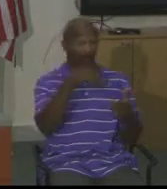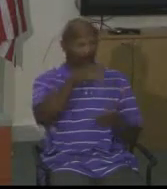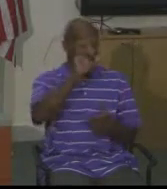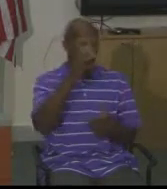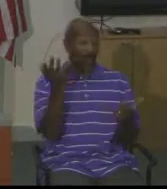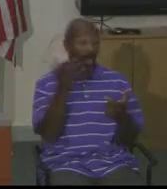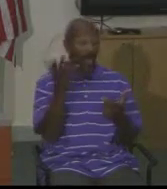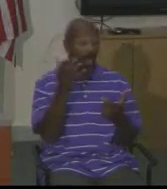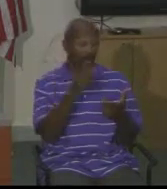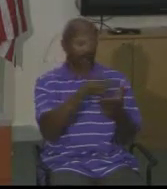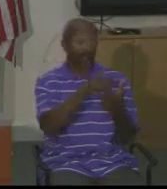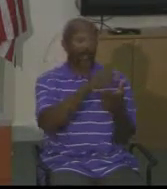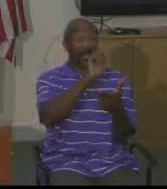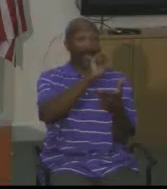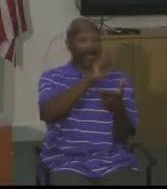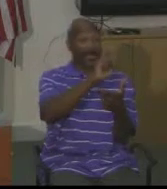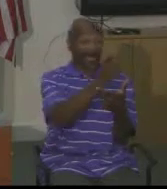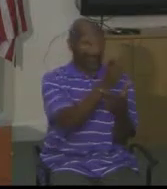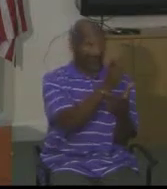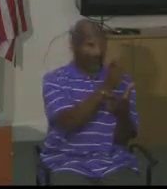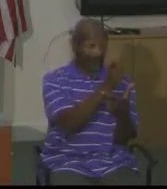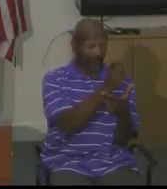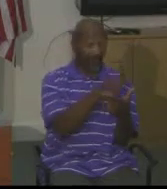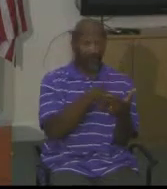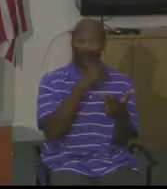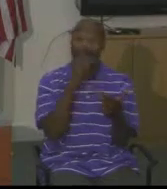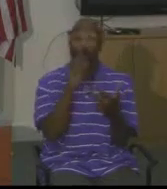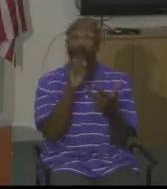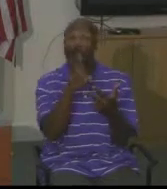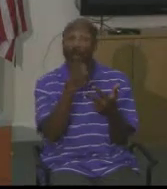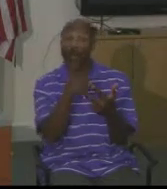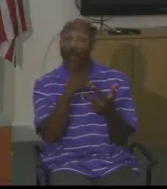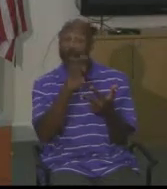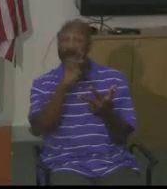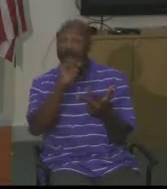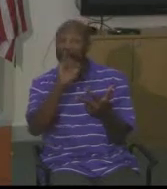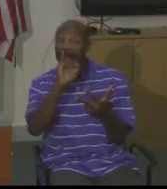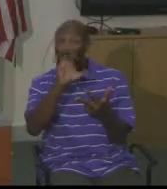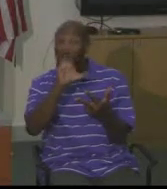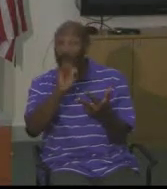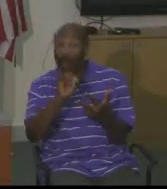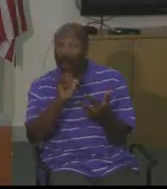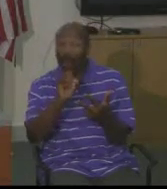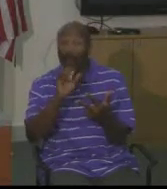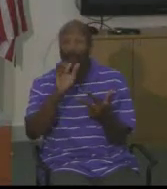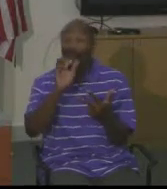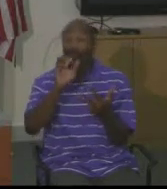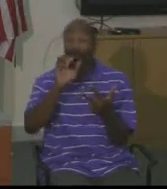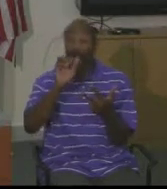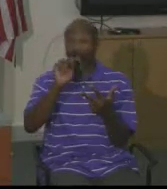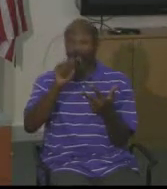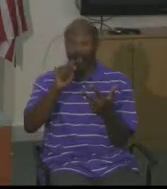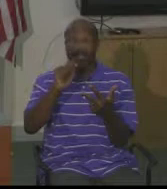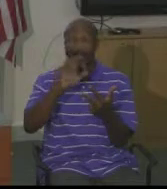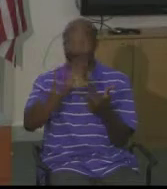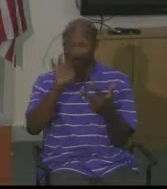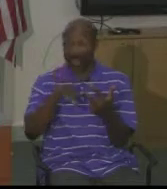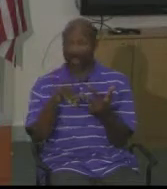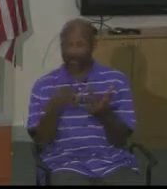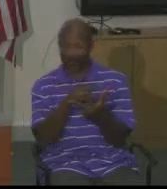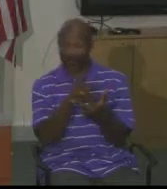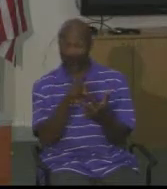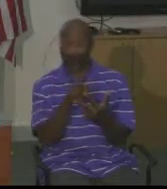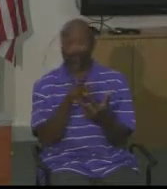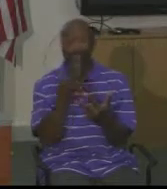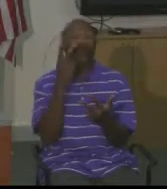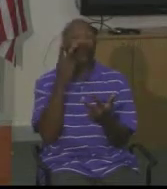will probably either be the ATX format or the micro ATX format. So